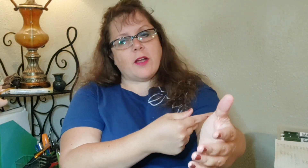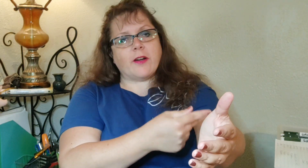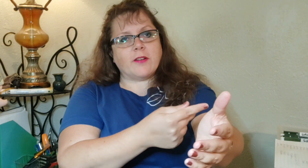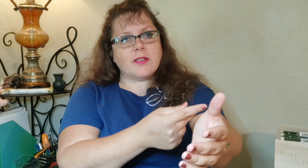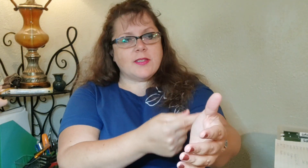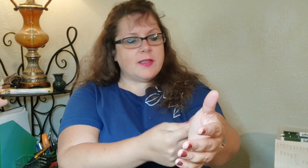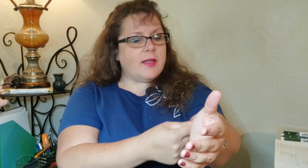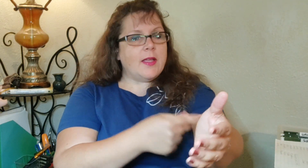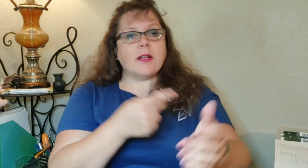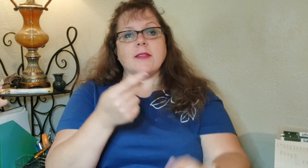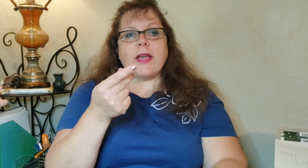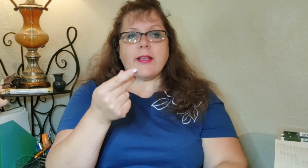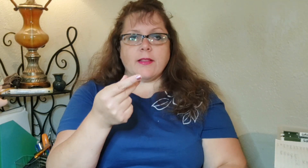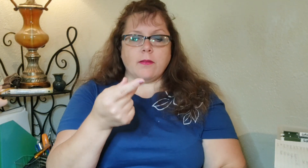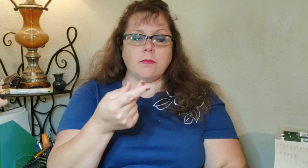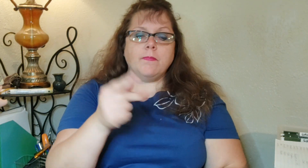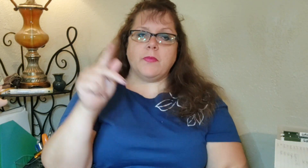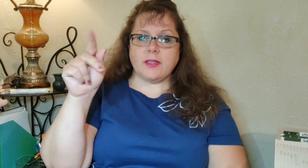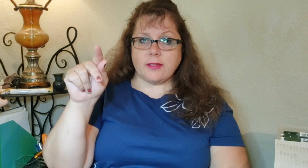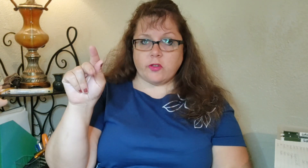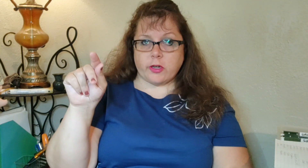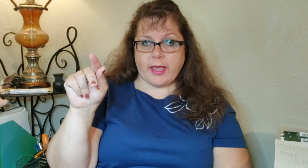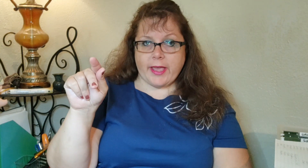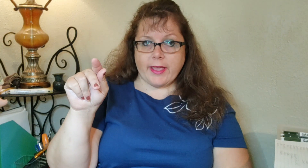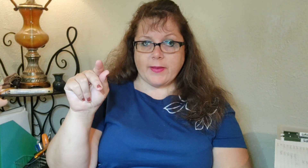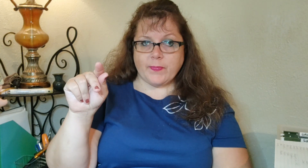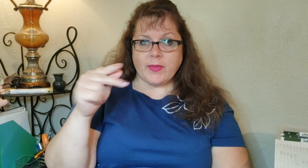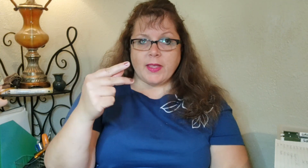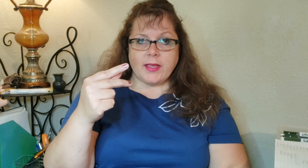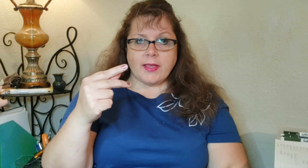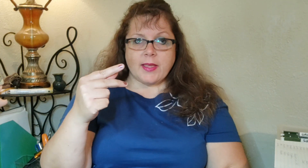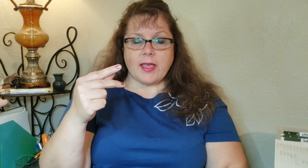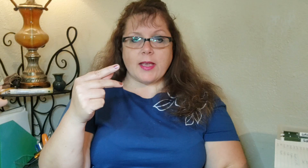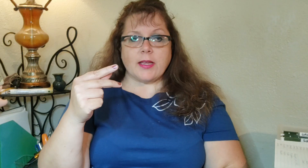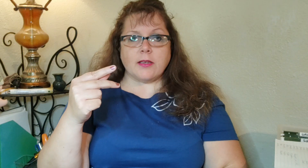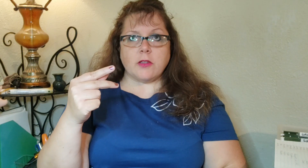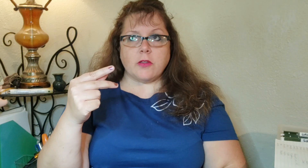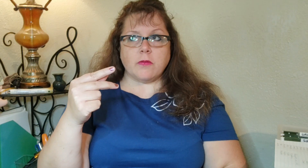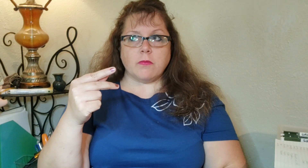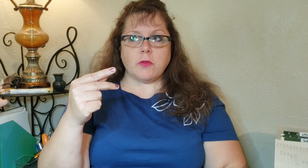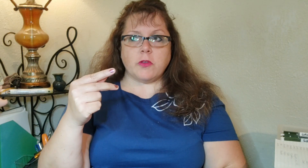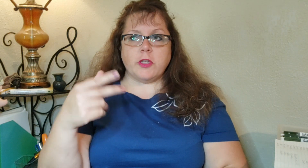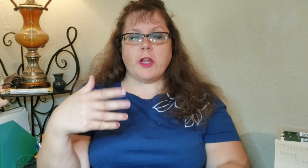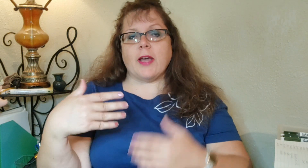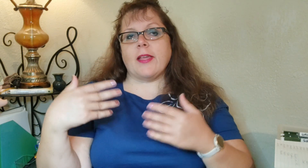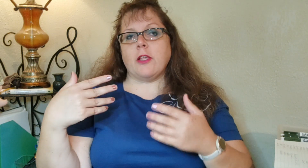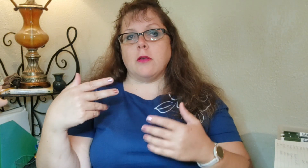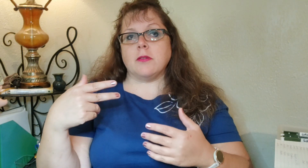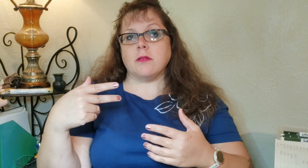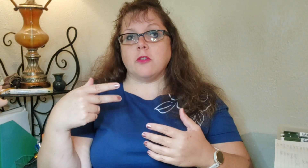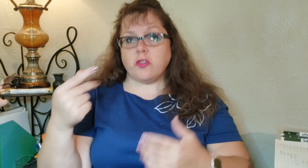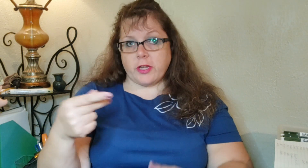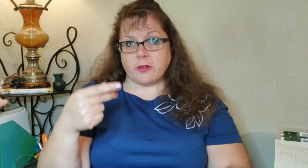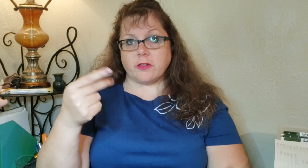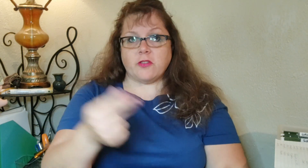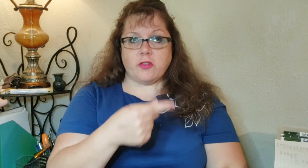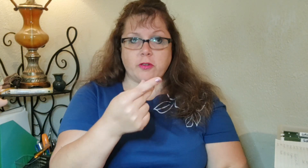songs. Because like, this is your K, and you know how they use shears